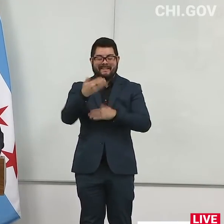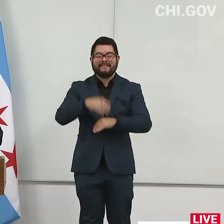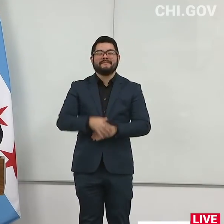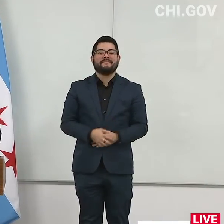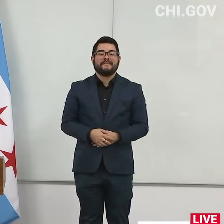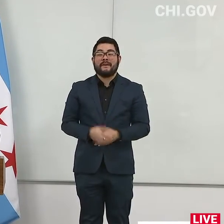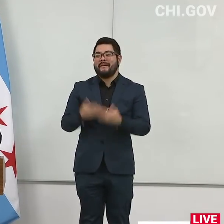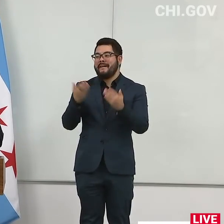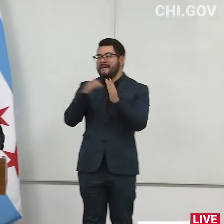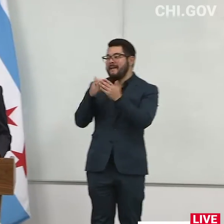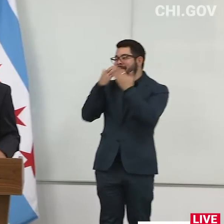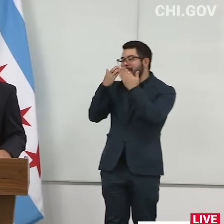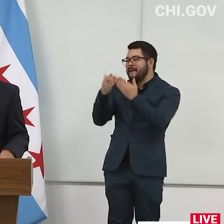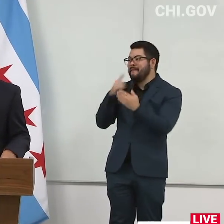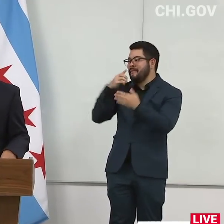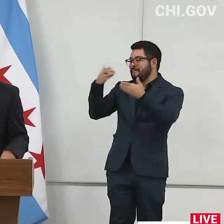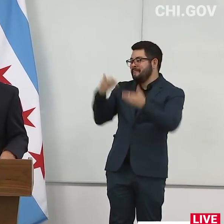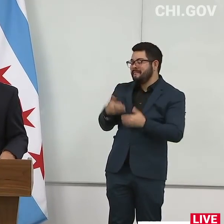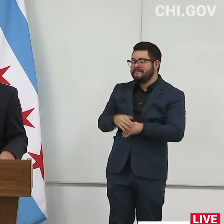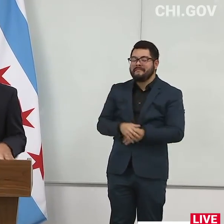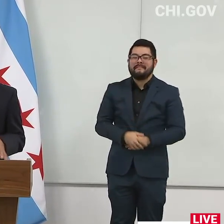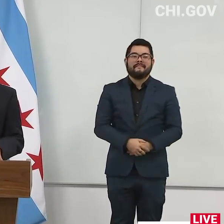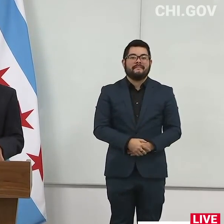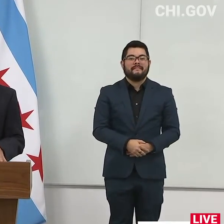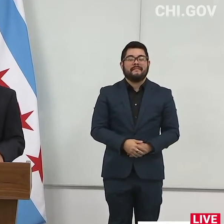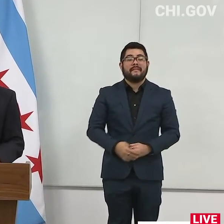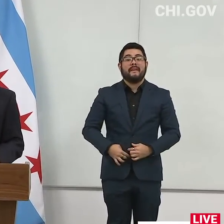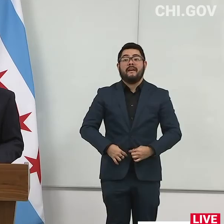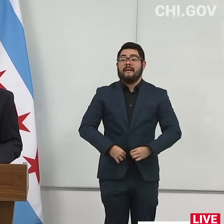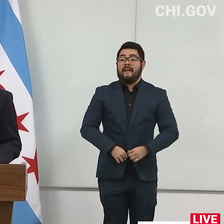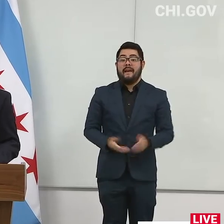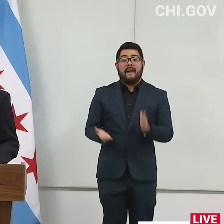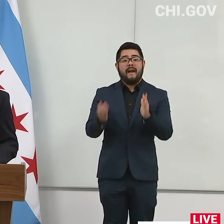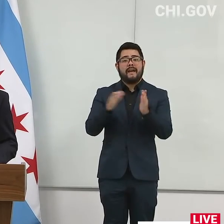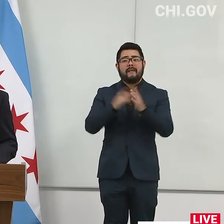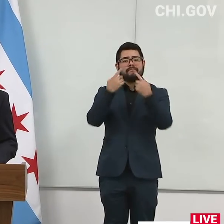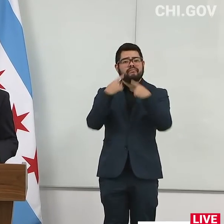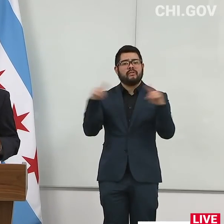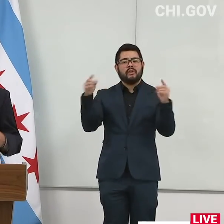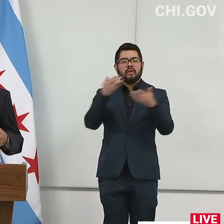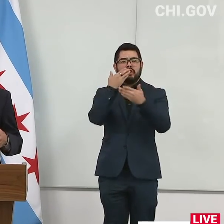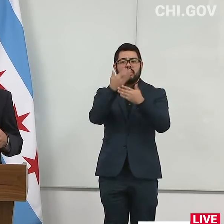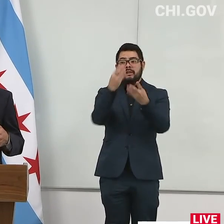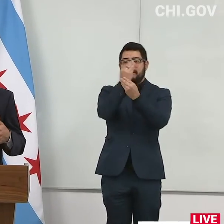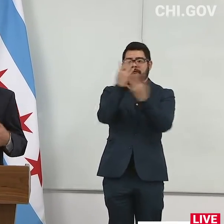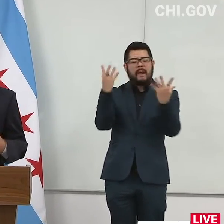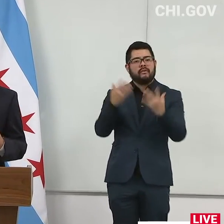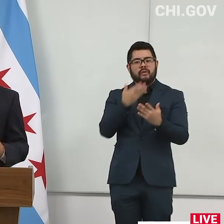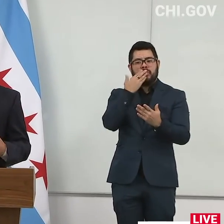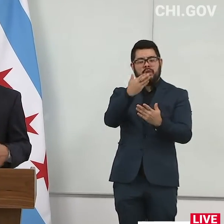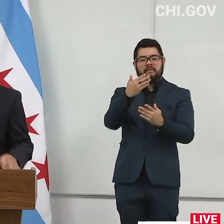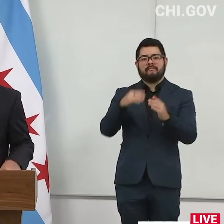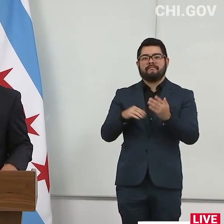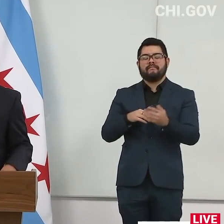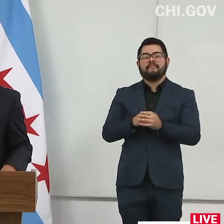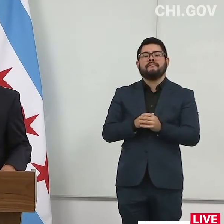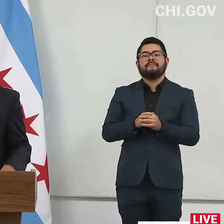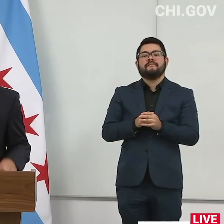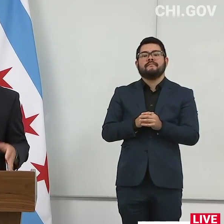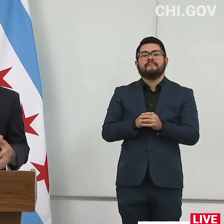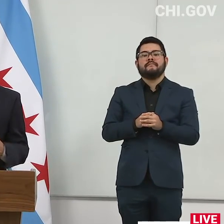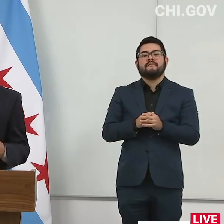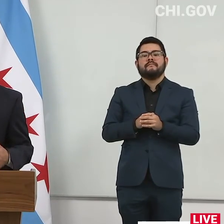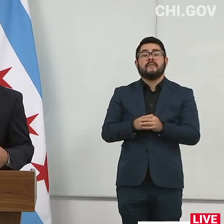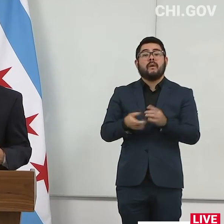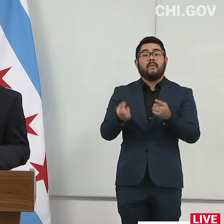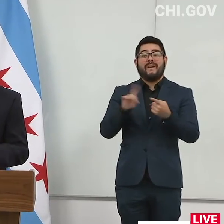conference. It's always good to be here to announce great news like CPS is announcing today. When you think about graduation